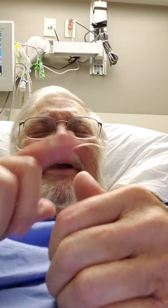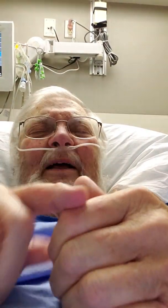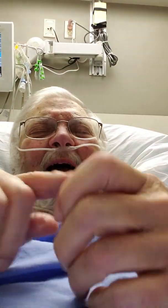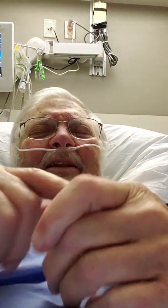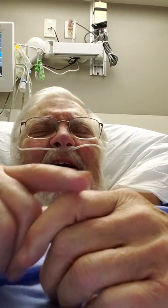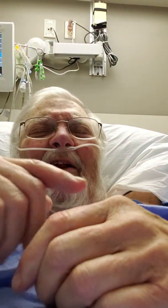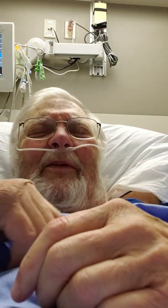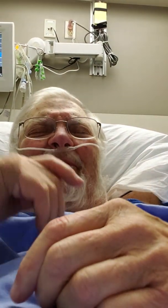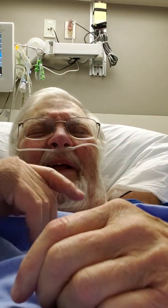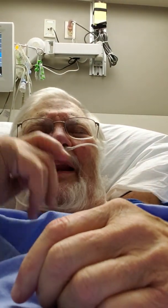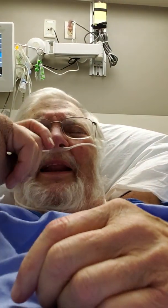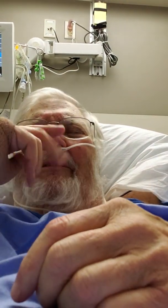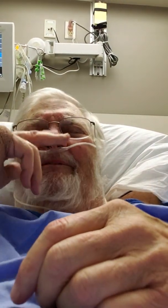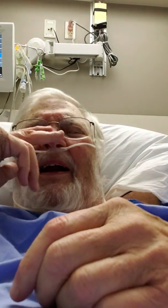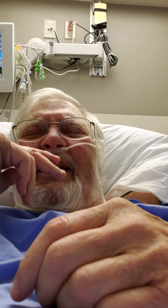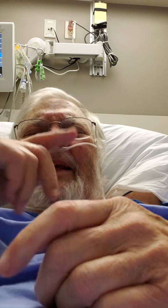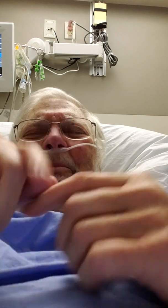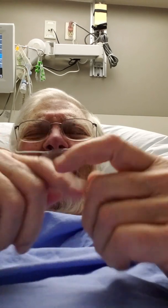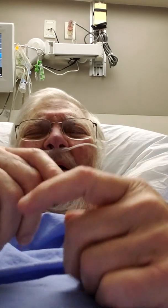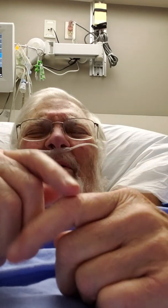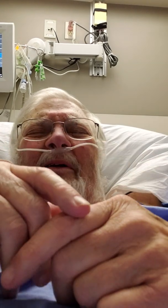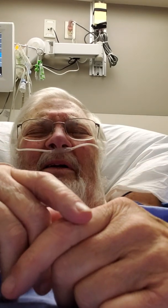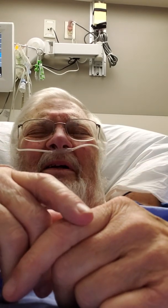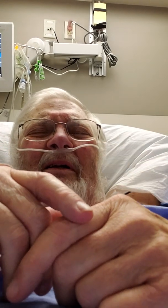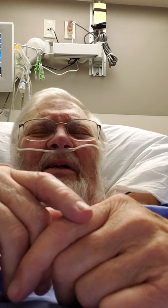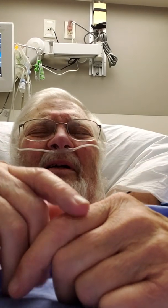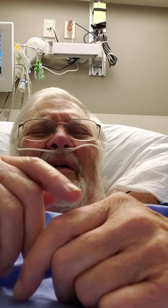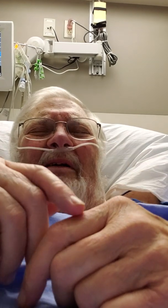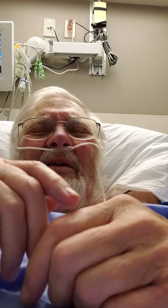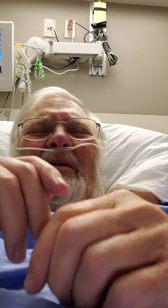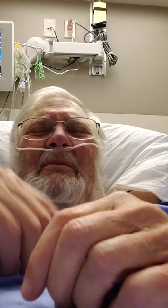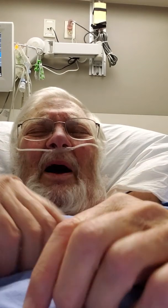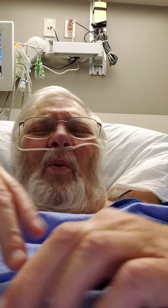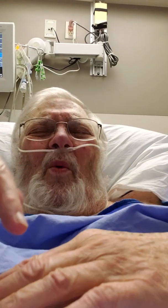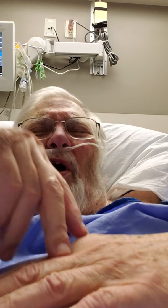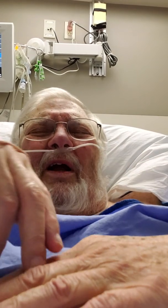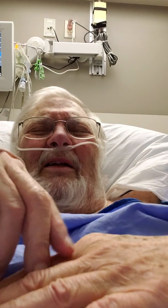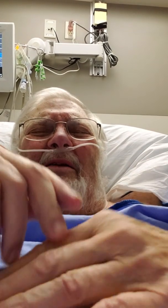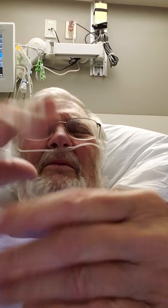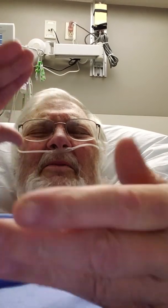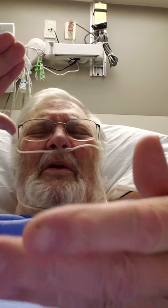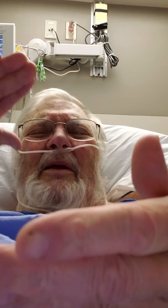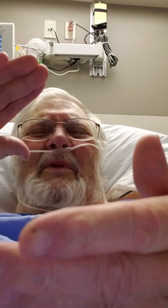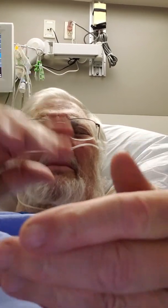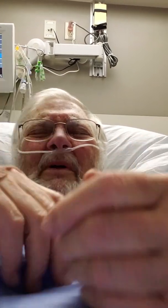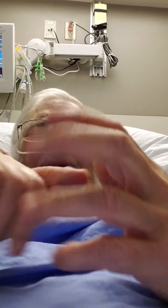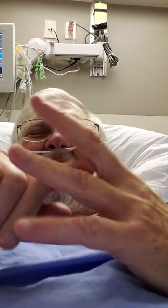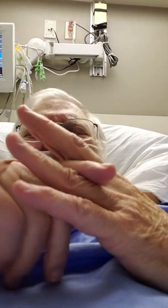Then I started to feel a little funny about my walking, feeling the